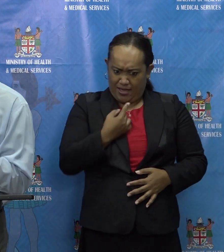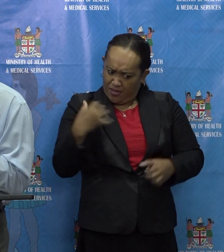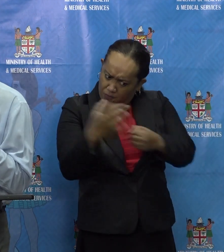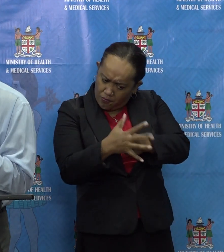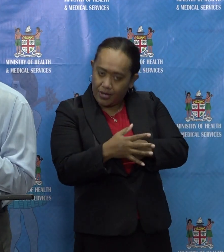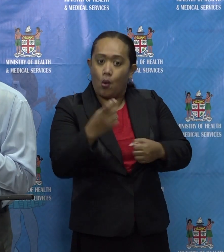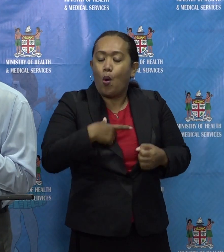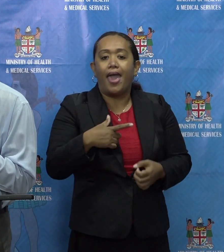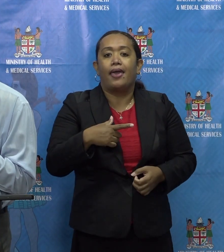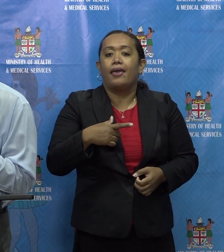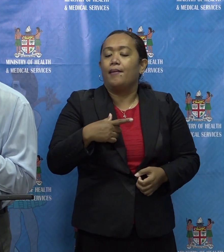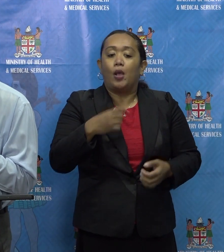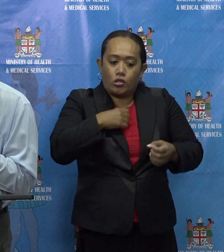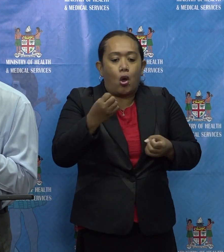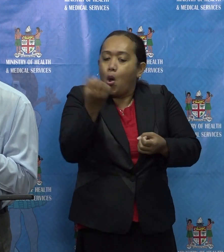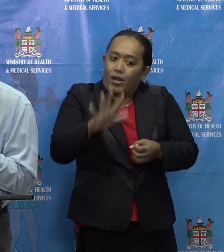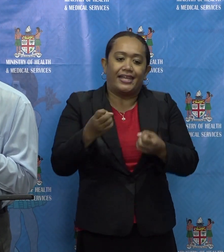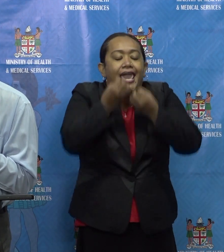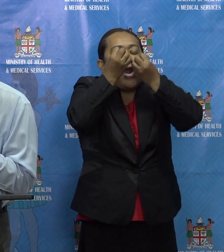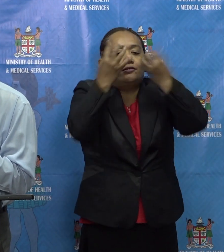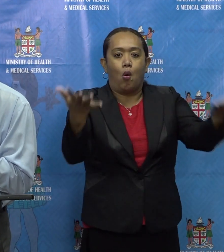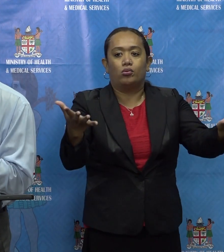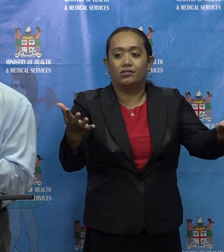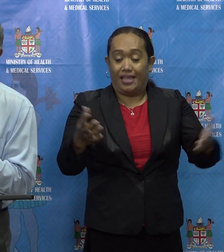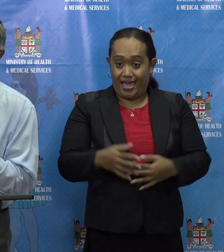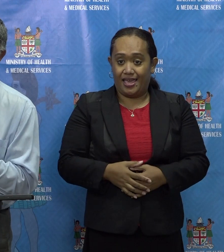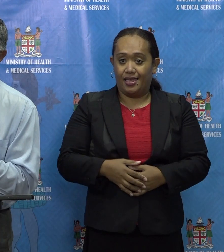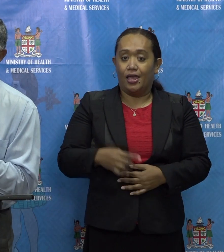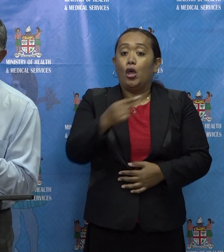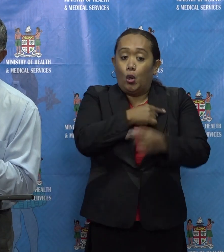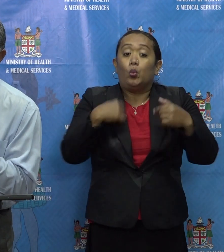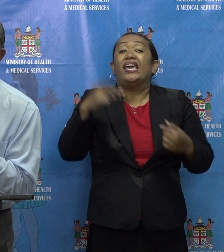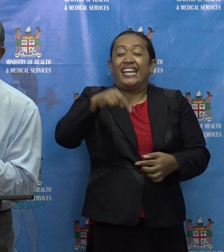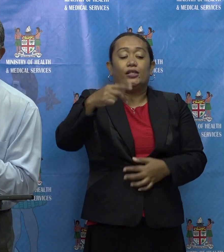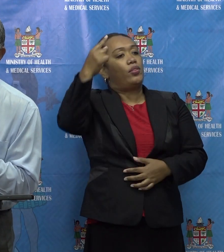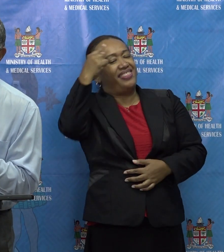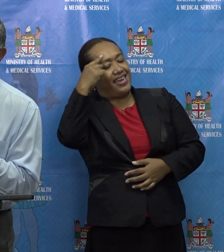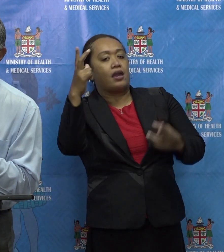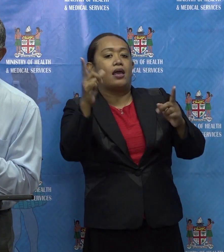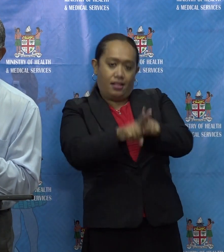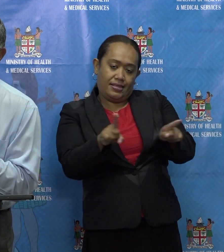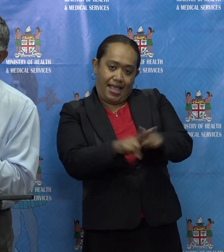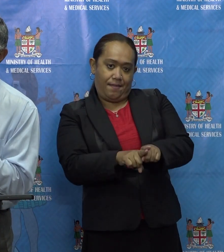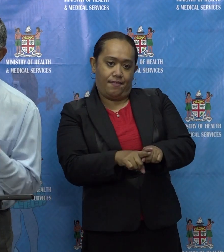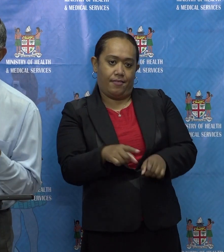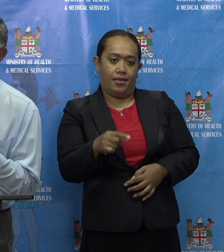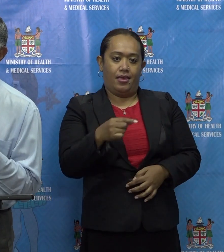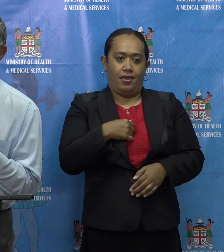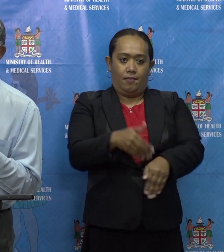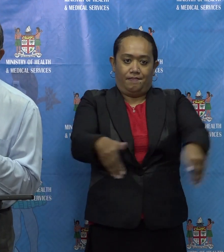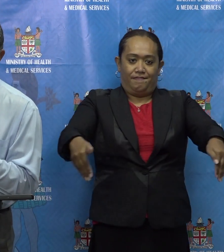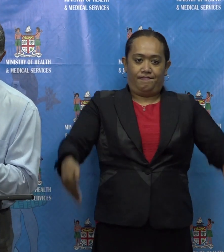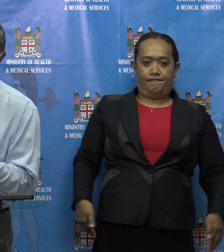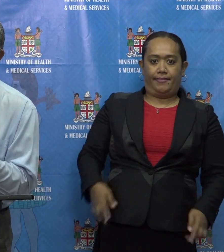that I've been exposed to somebody with COVID. That is the assumption that we all have to work with now. Because staying